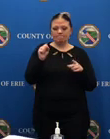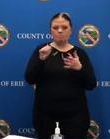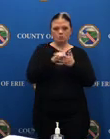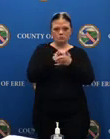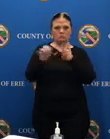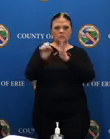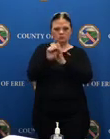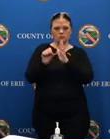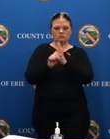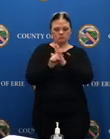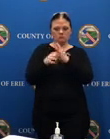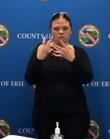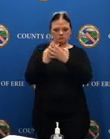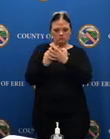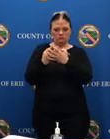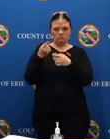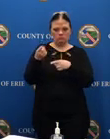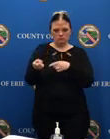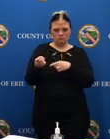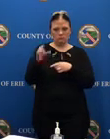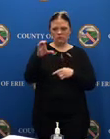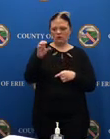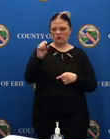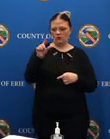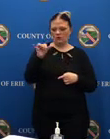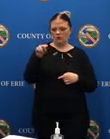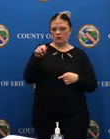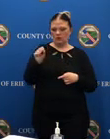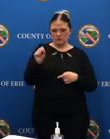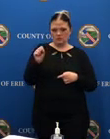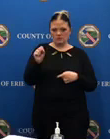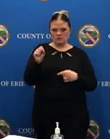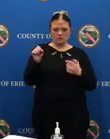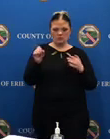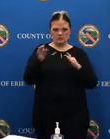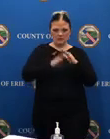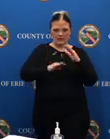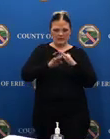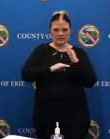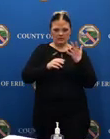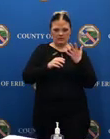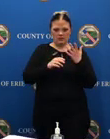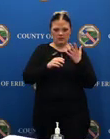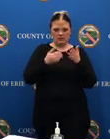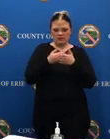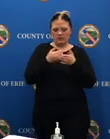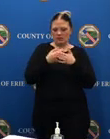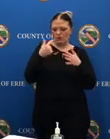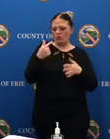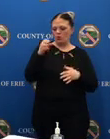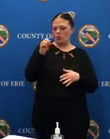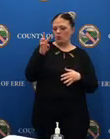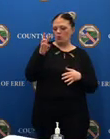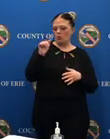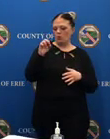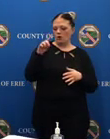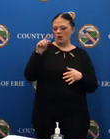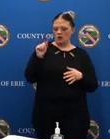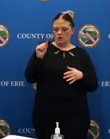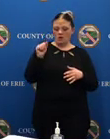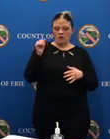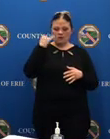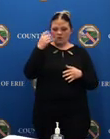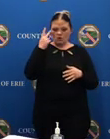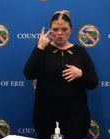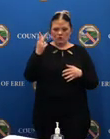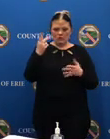York State Correctional Facility in the town of Collins, basically just north of the village of Gowanda. So, and if you see, we don't